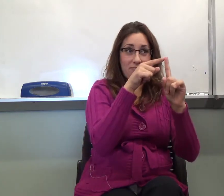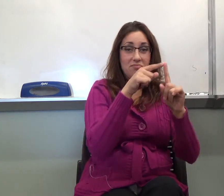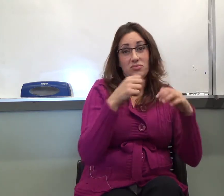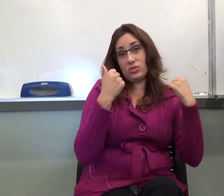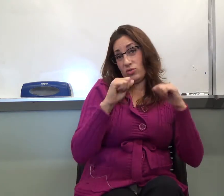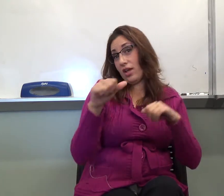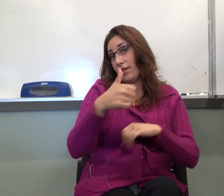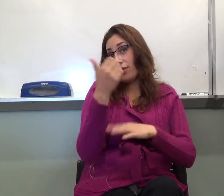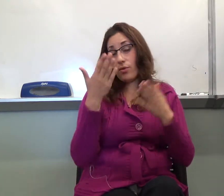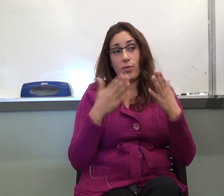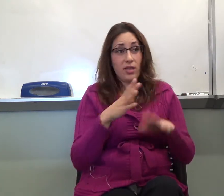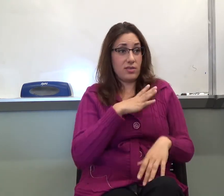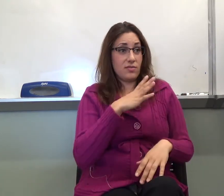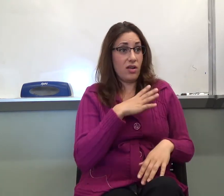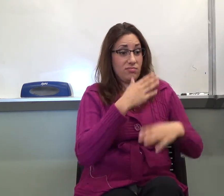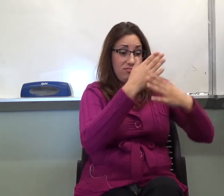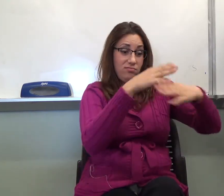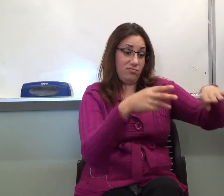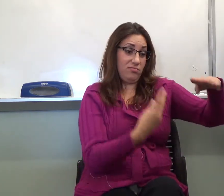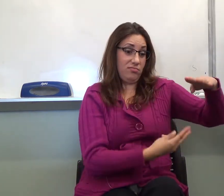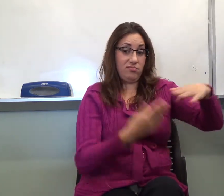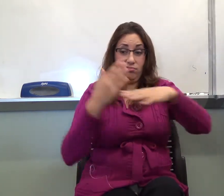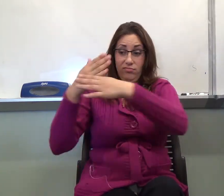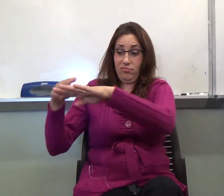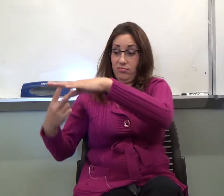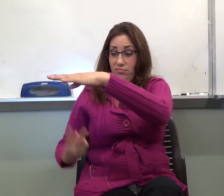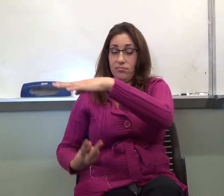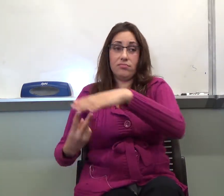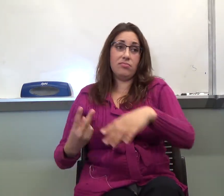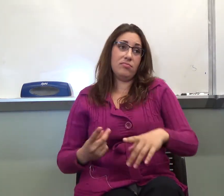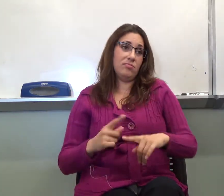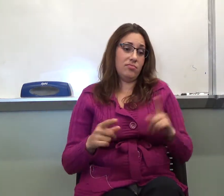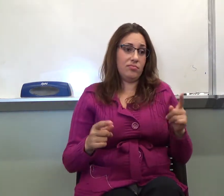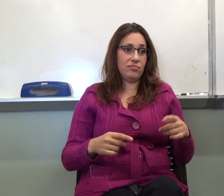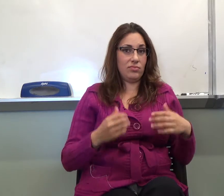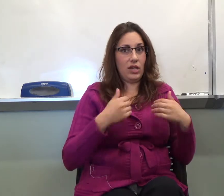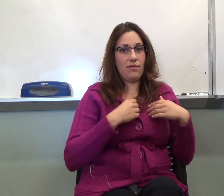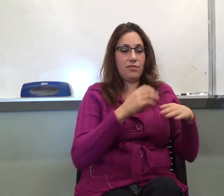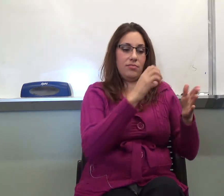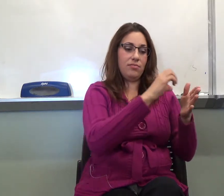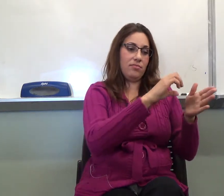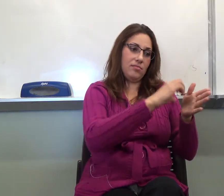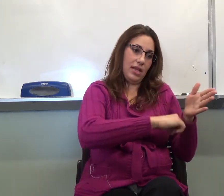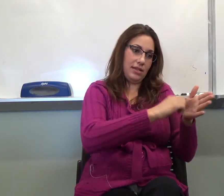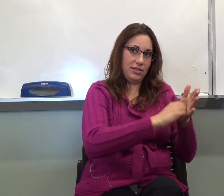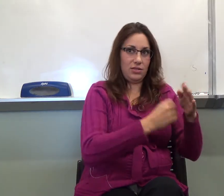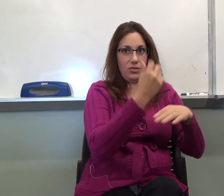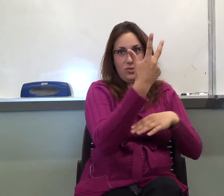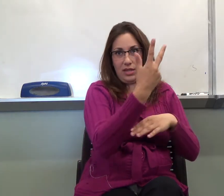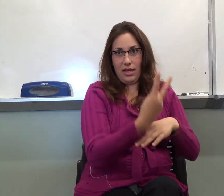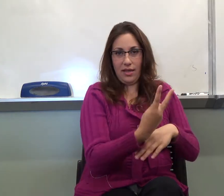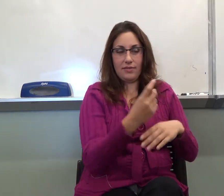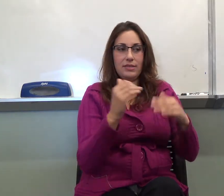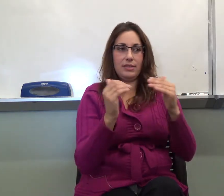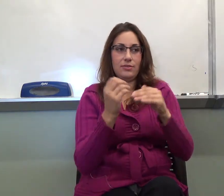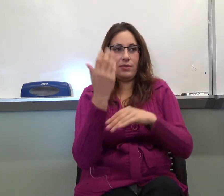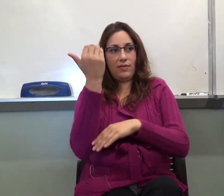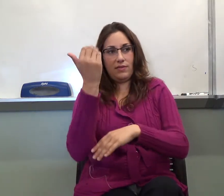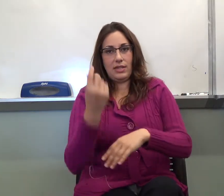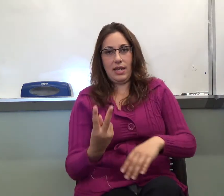into 2 is 1, there's the x. Okay, minus 3 halves equals 15 halves. Okay, now we want to